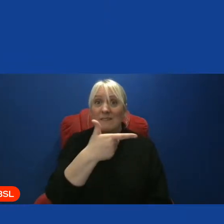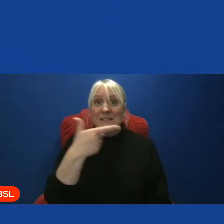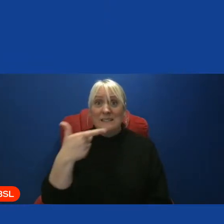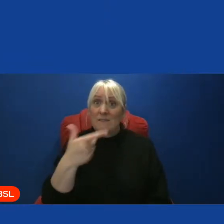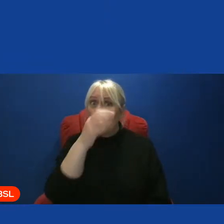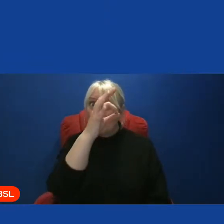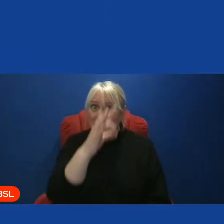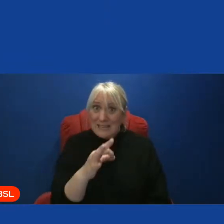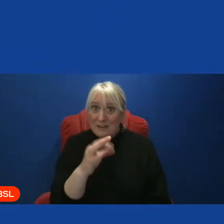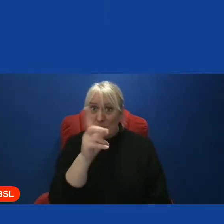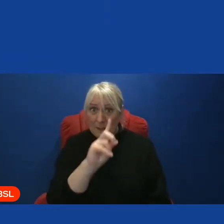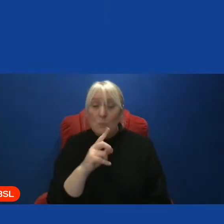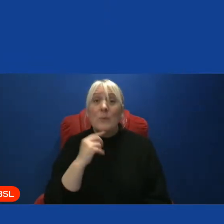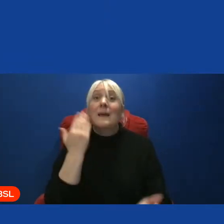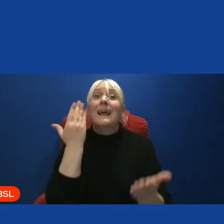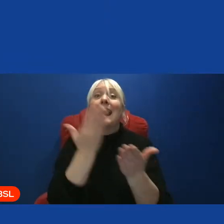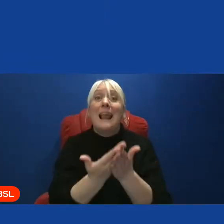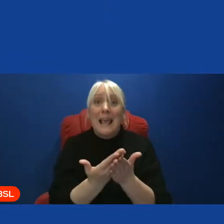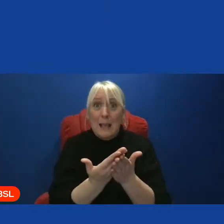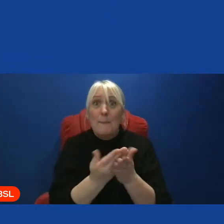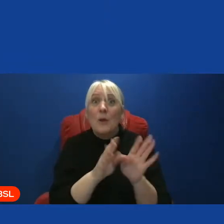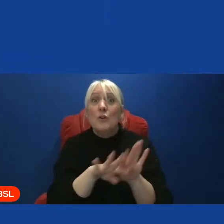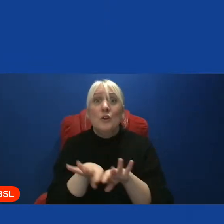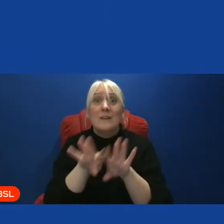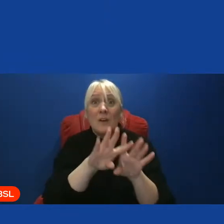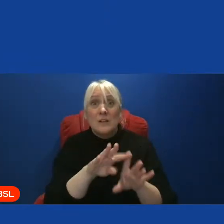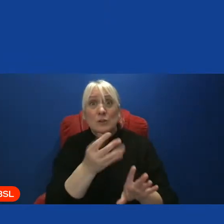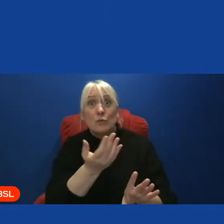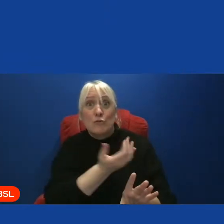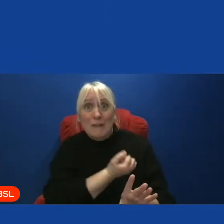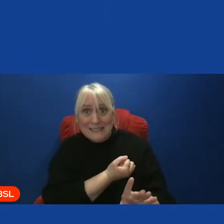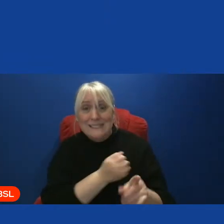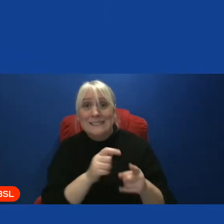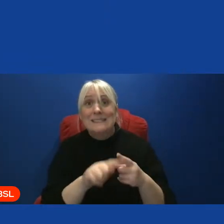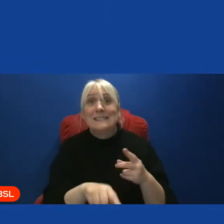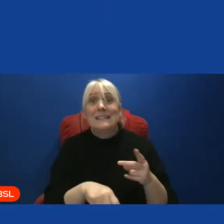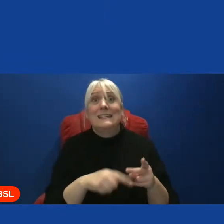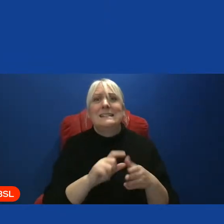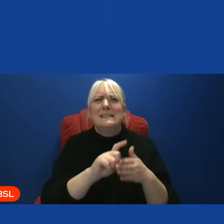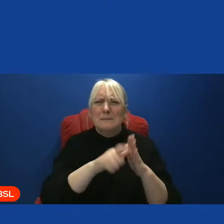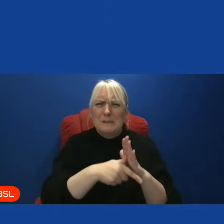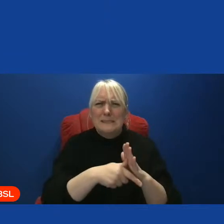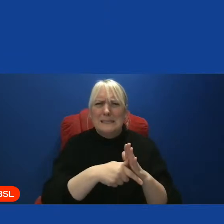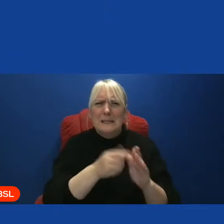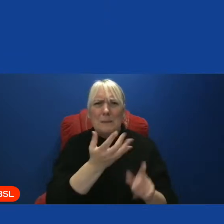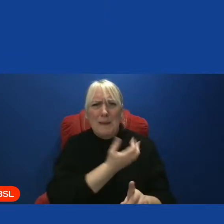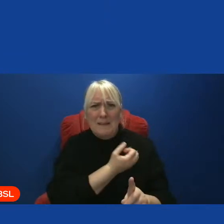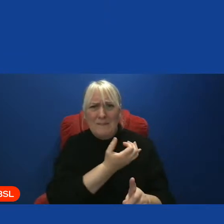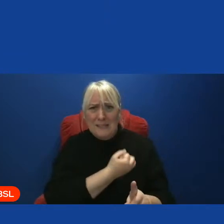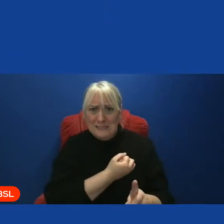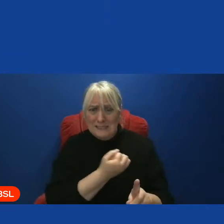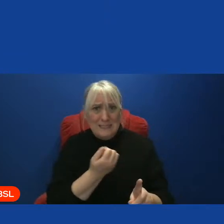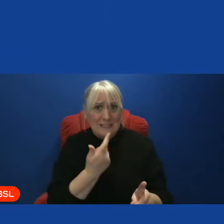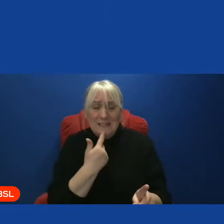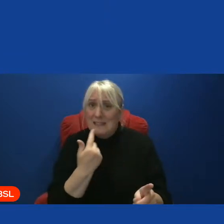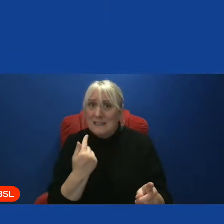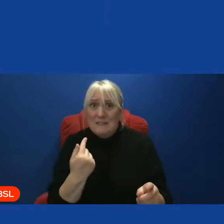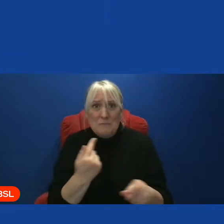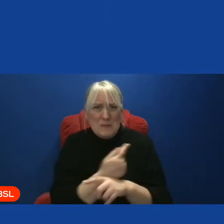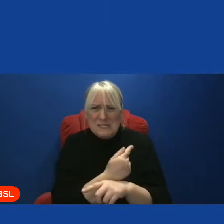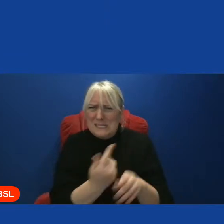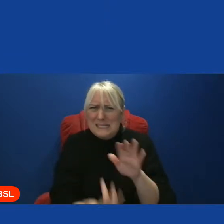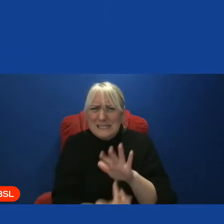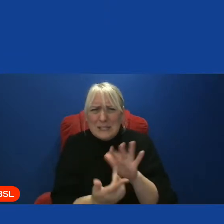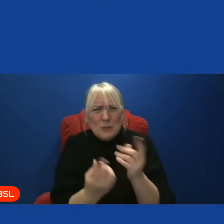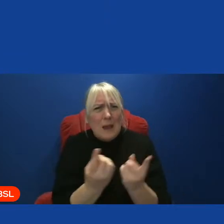people claiming universal credit and disability benefits have gone without essential items in the last 6